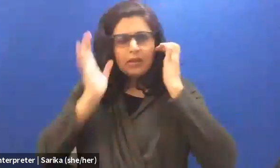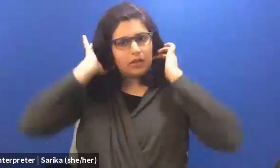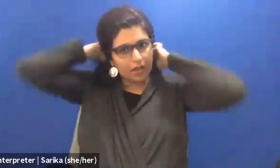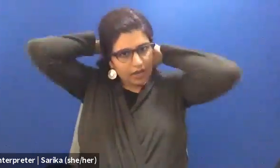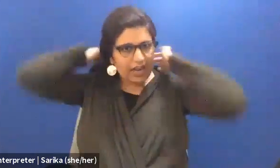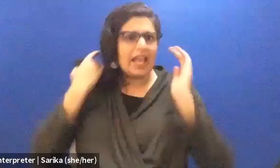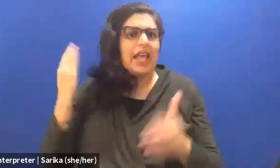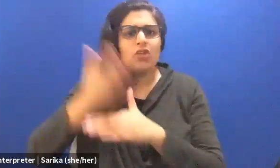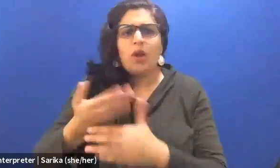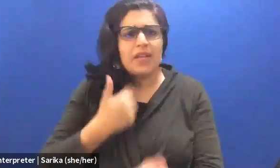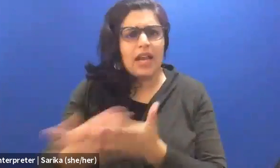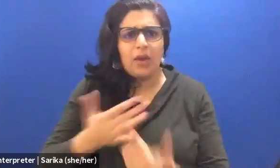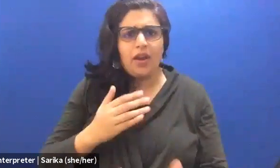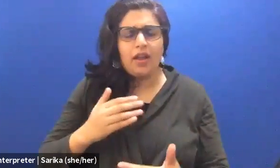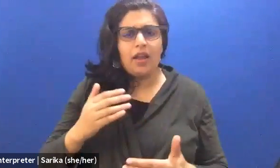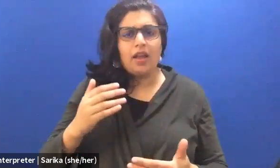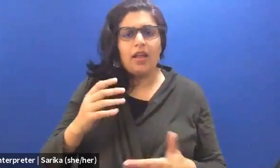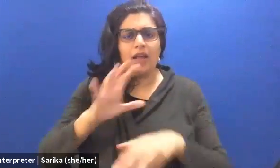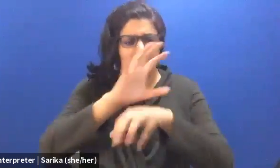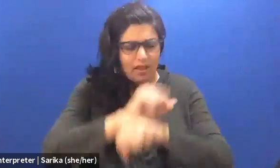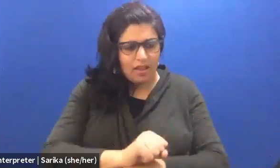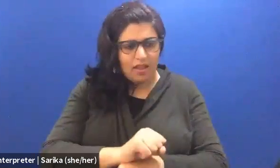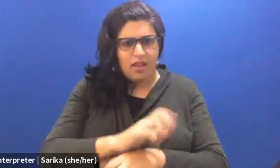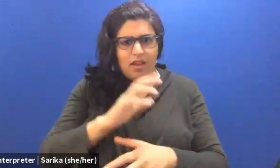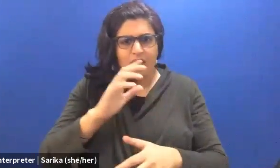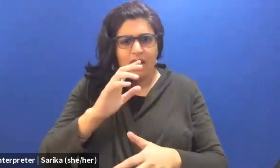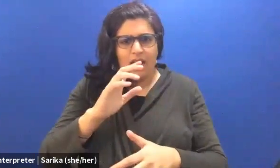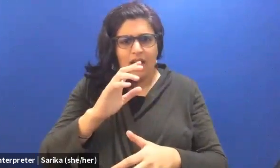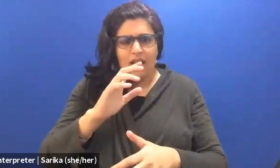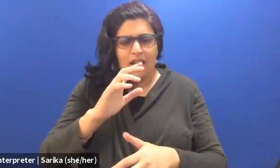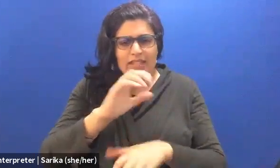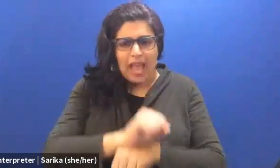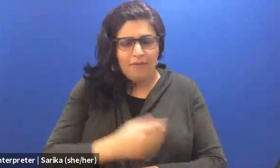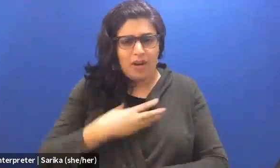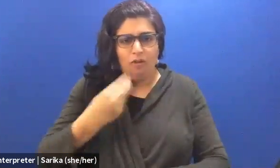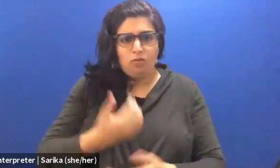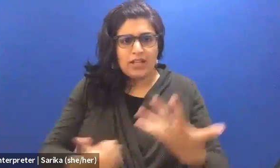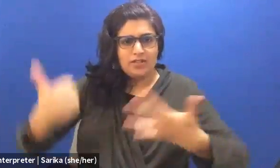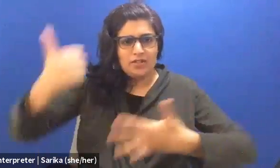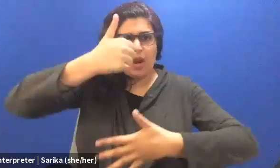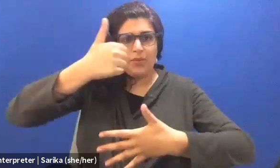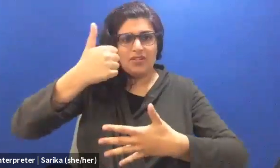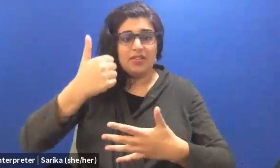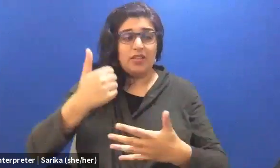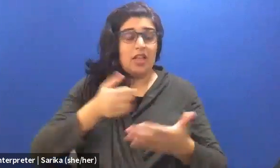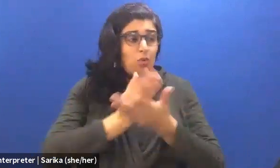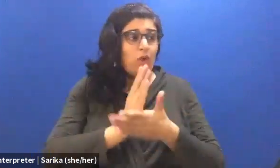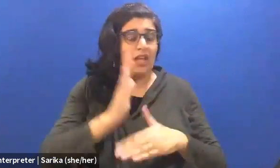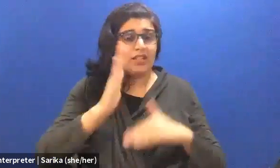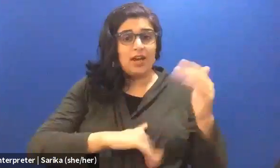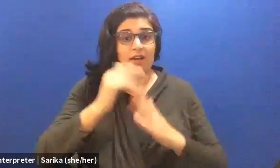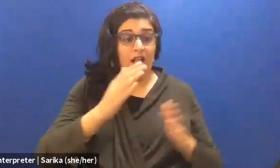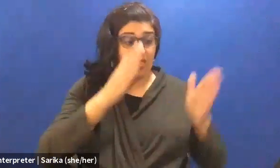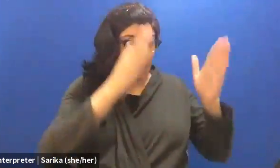interrupt anyway. It's a habit of white supremacy to have a right to comfort. Guess what? The person experiencing